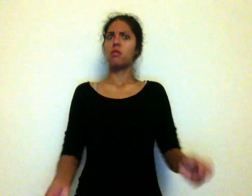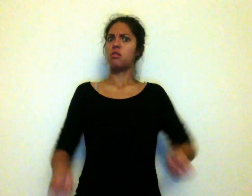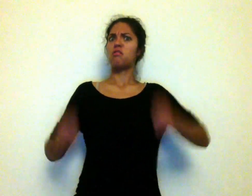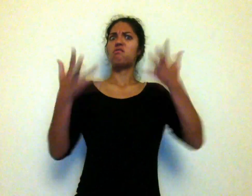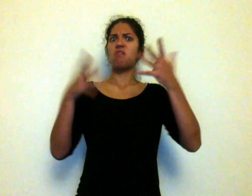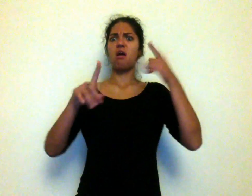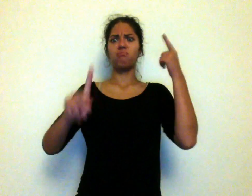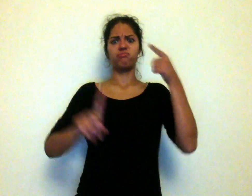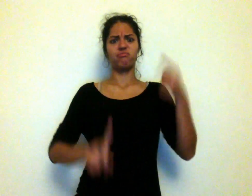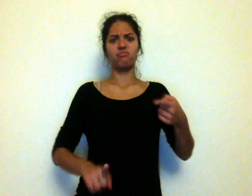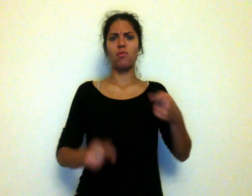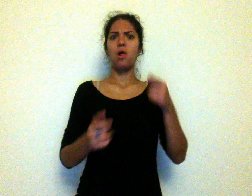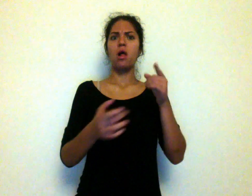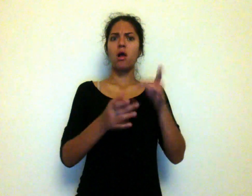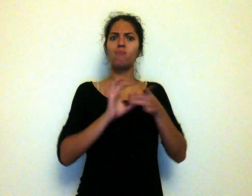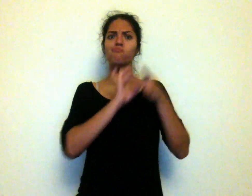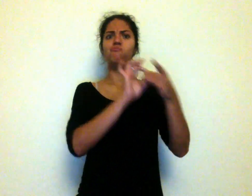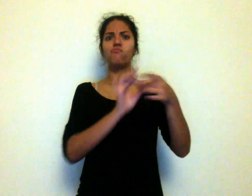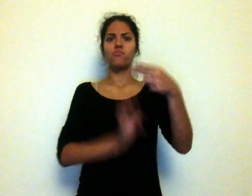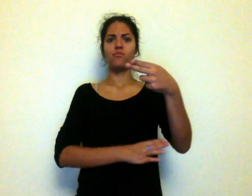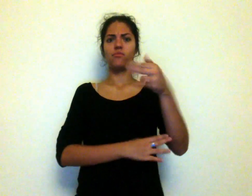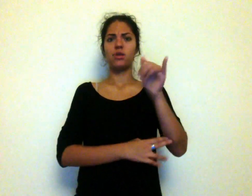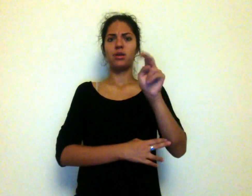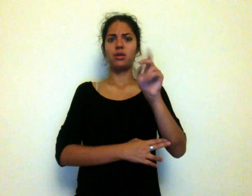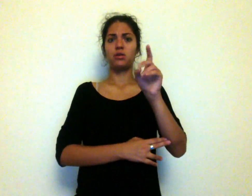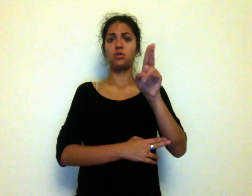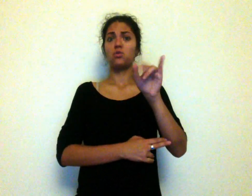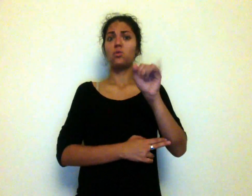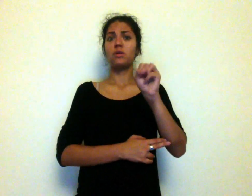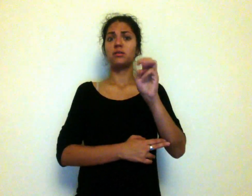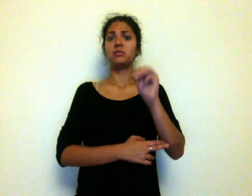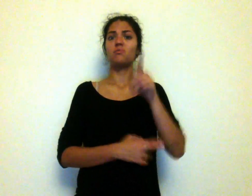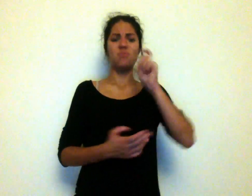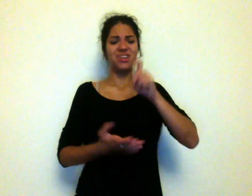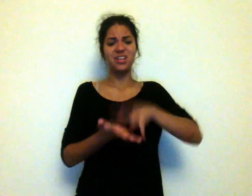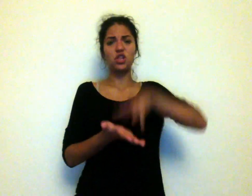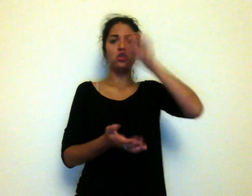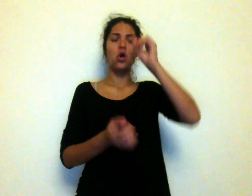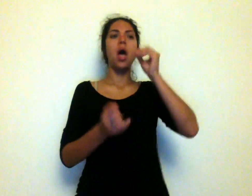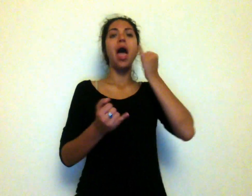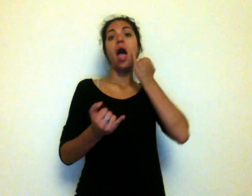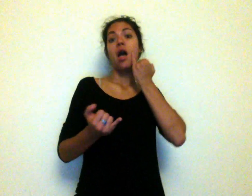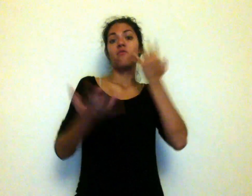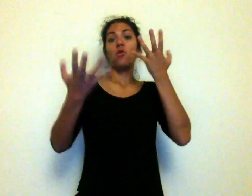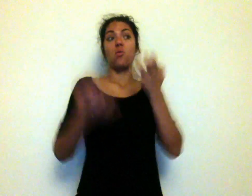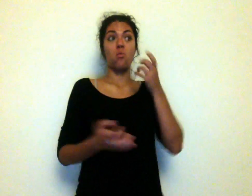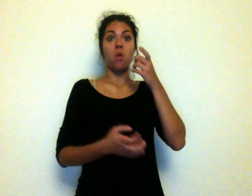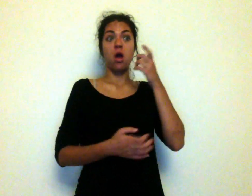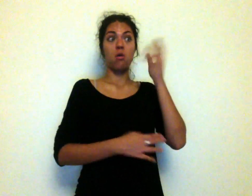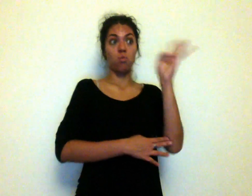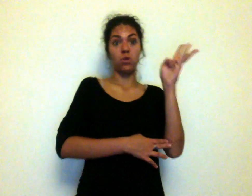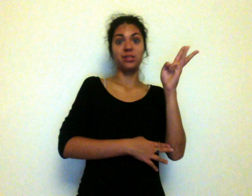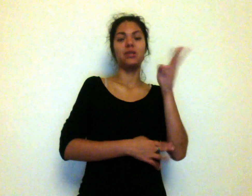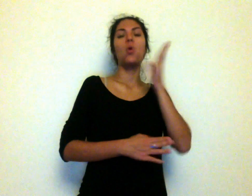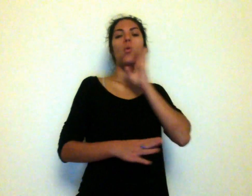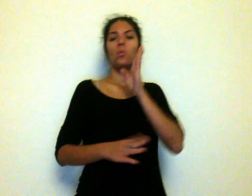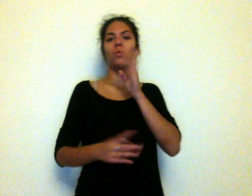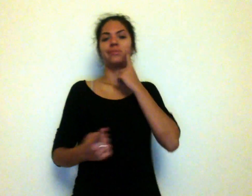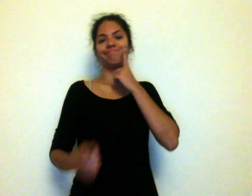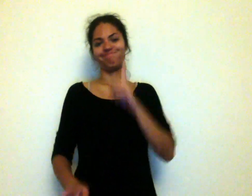There's a lot to Hinduism that we need to learn if we are to effectively witness to those following that faith. You've been listening to Ravi